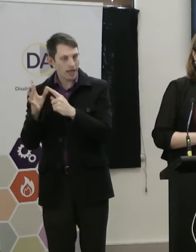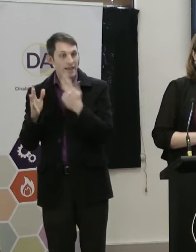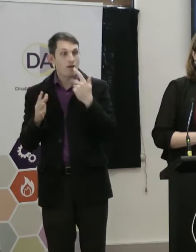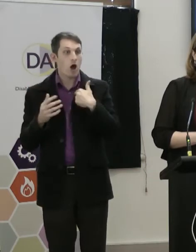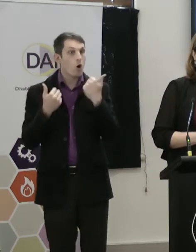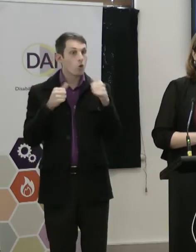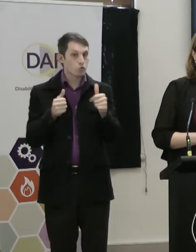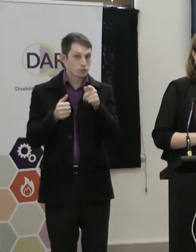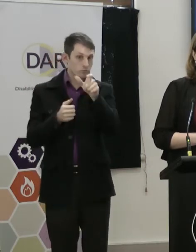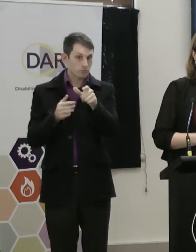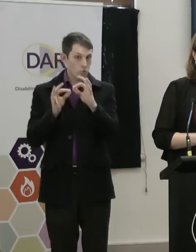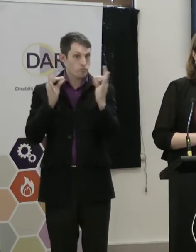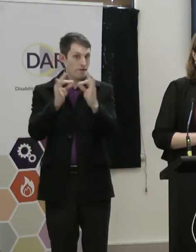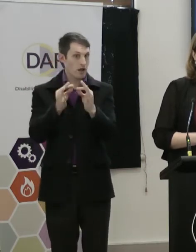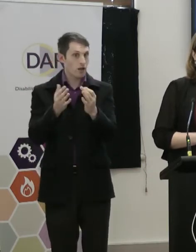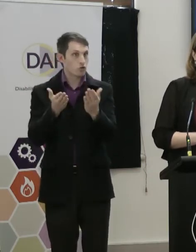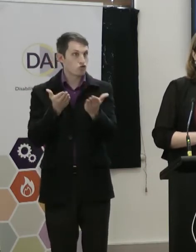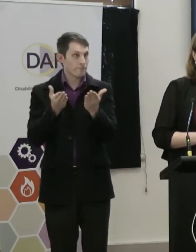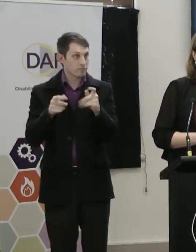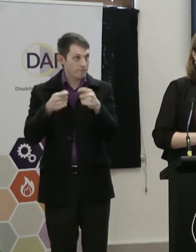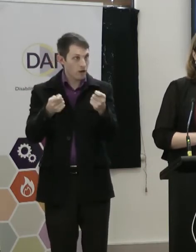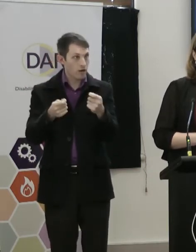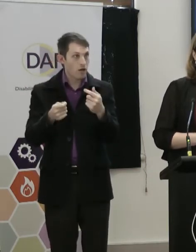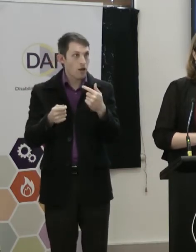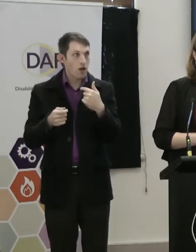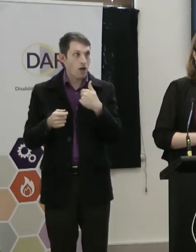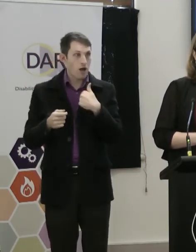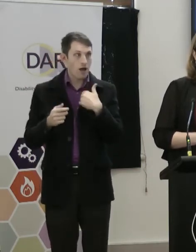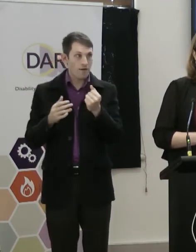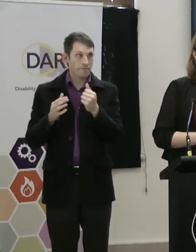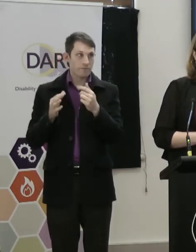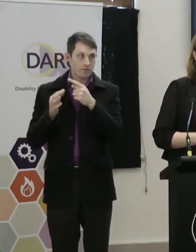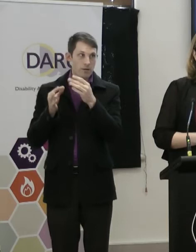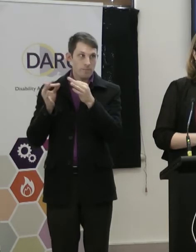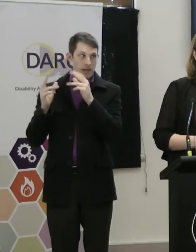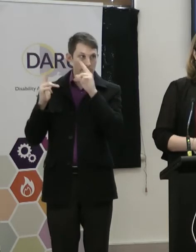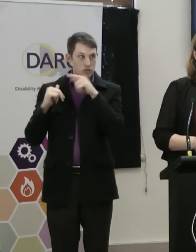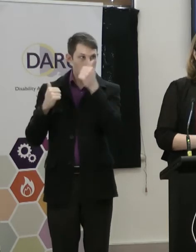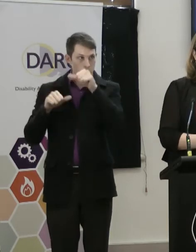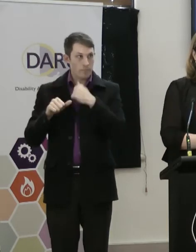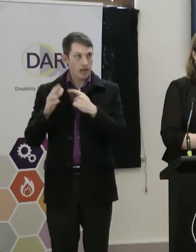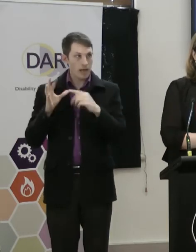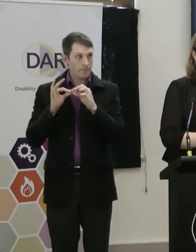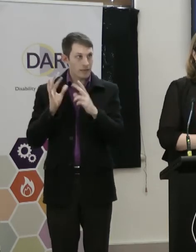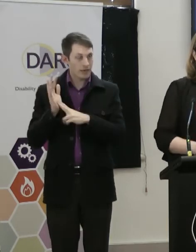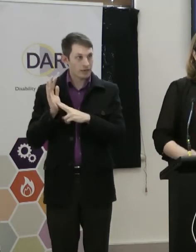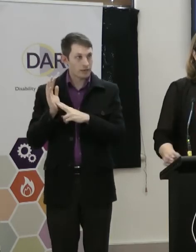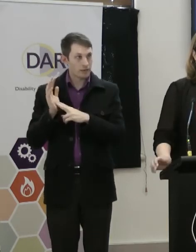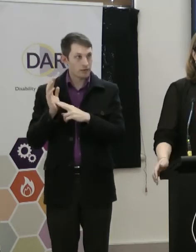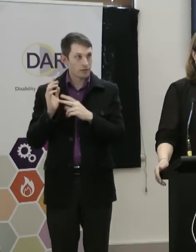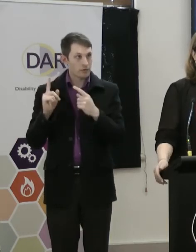service provider and I have a financial intermediary who knows the ABN and that, are they considered, but they